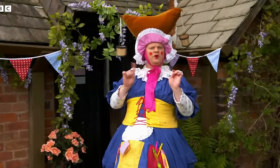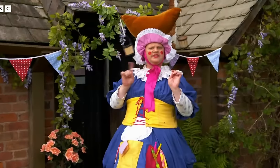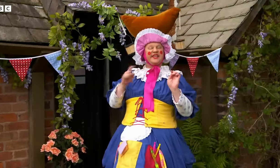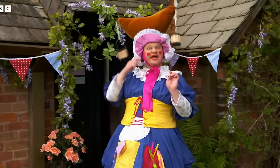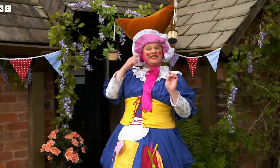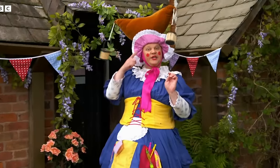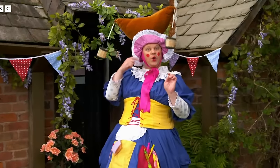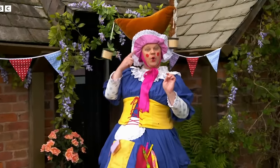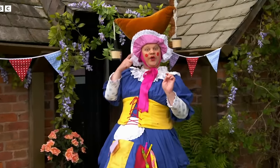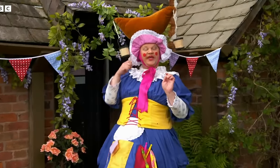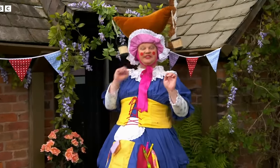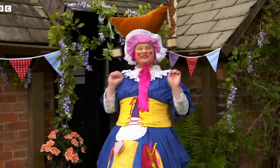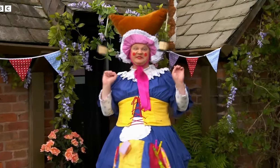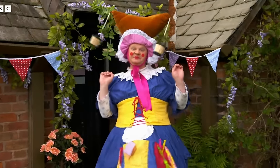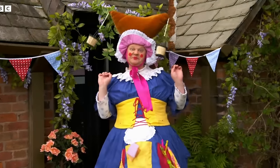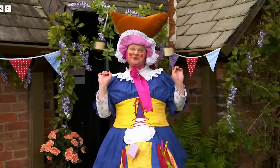What's that noise?